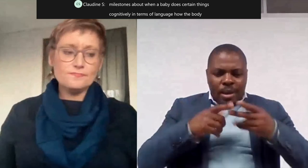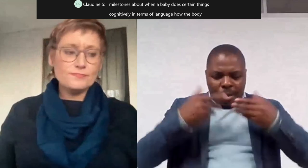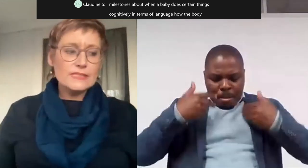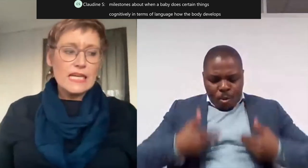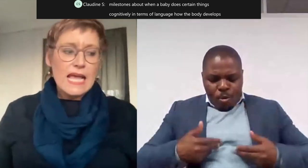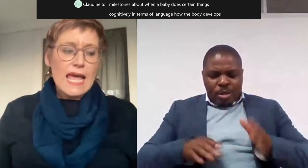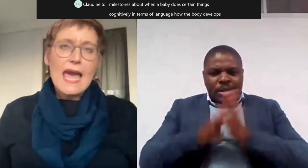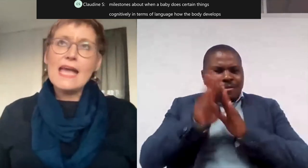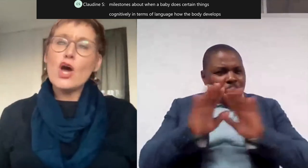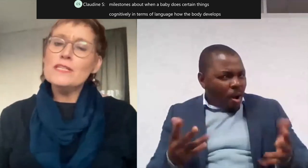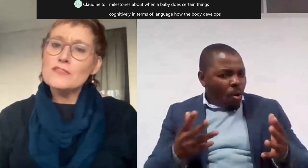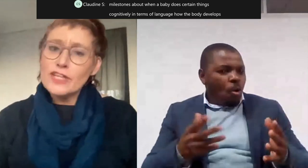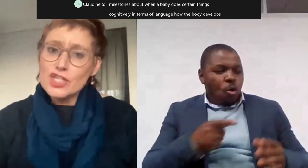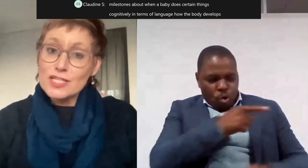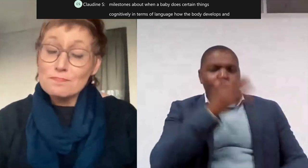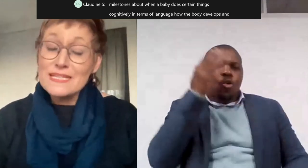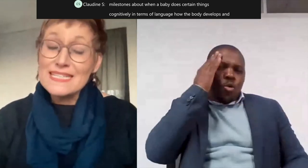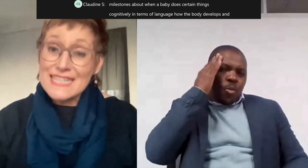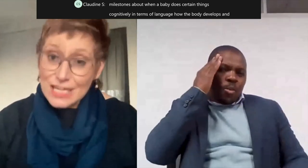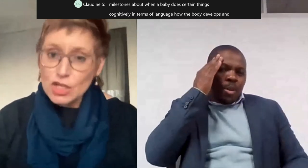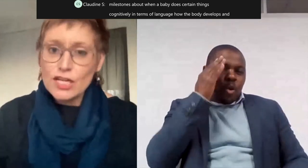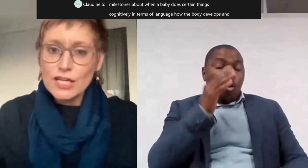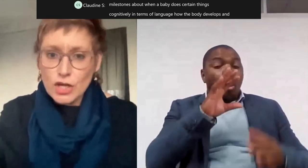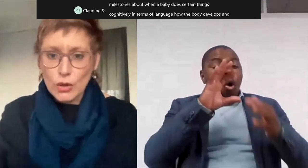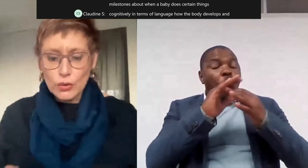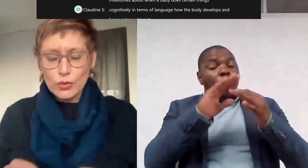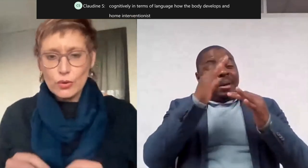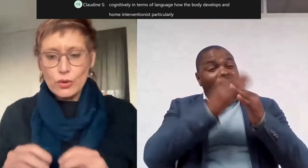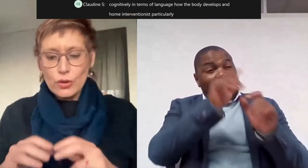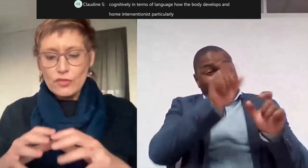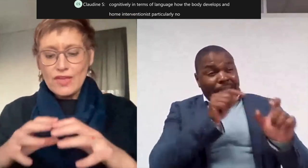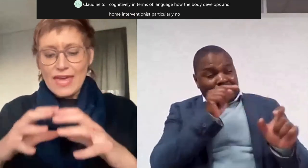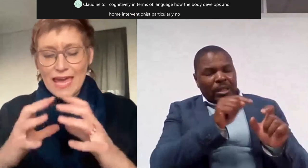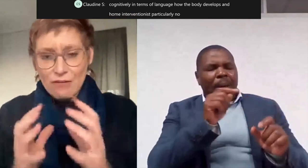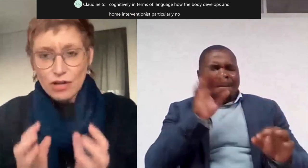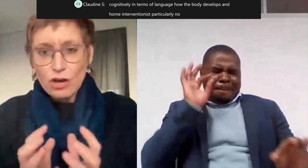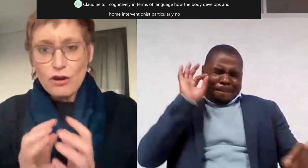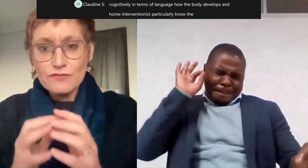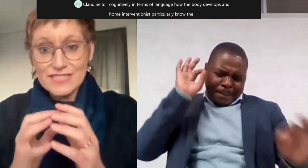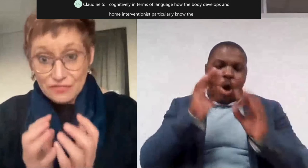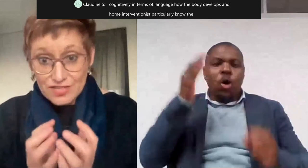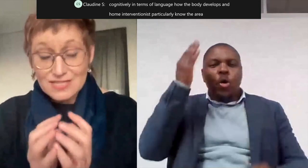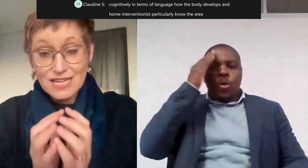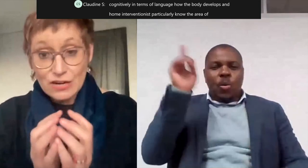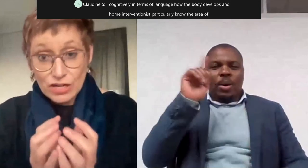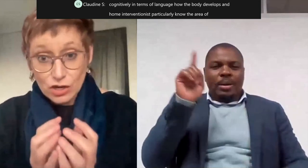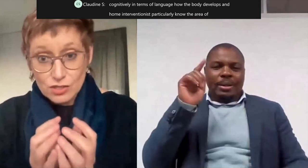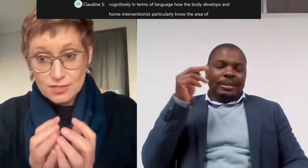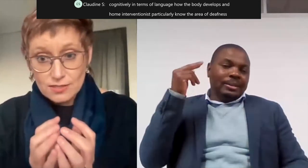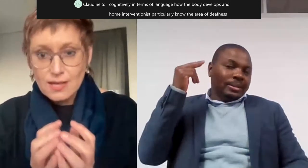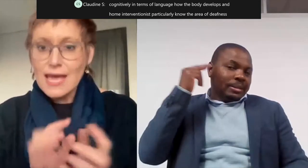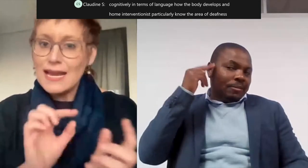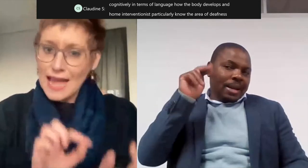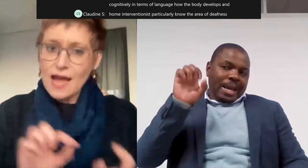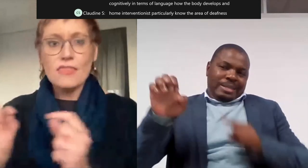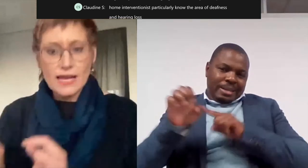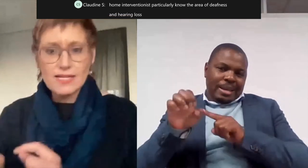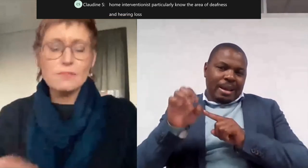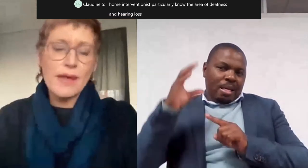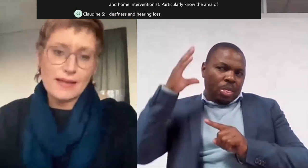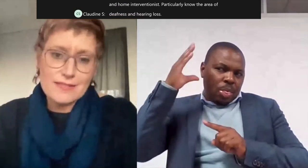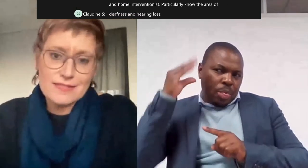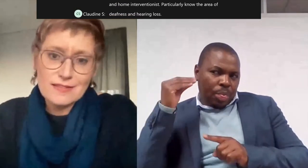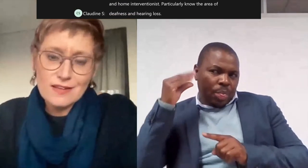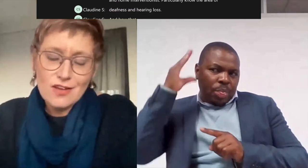develops. And home interventionists particularly know the area of deafness and hearing loss and how